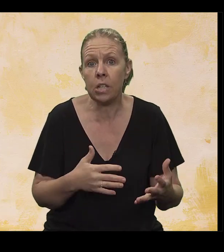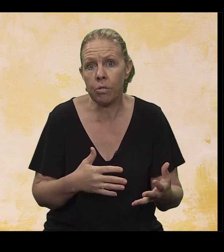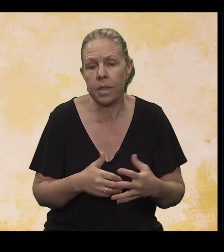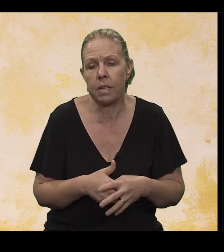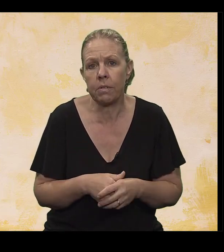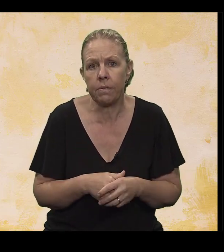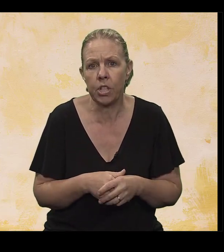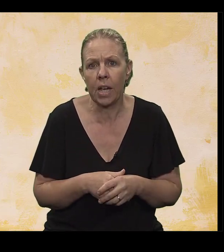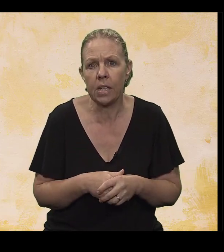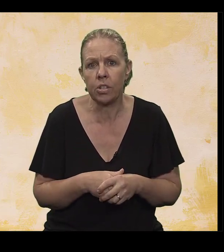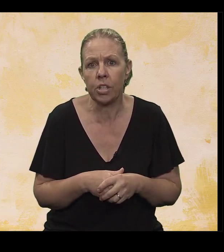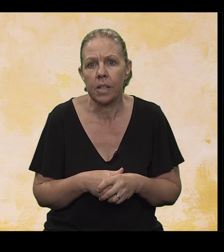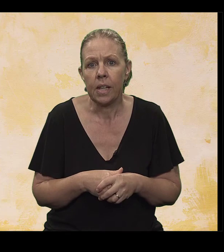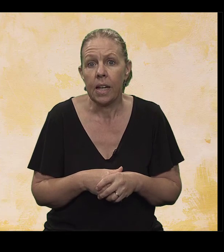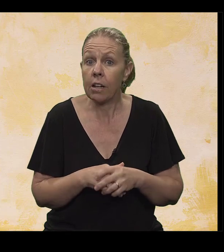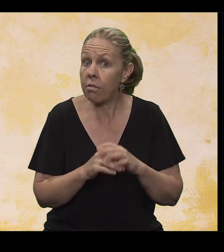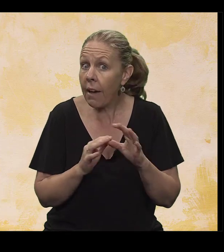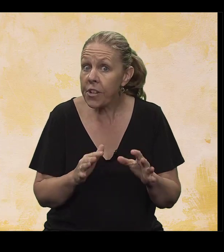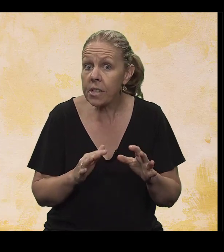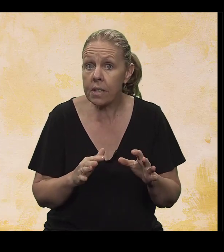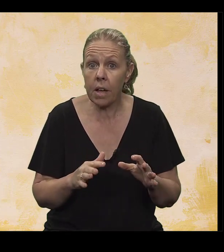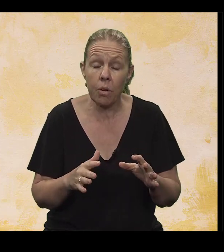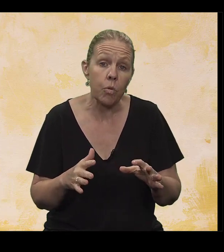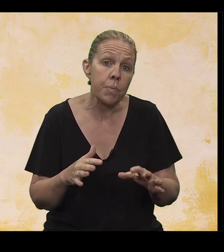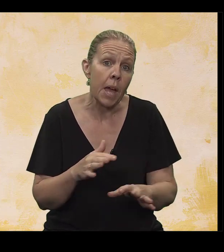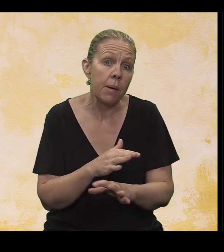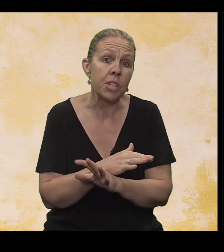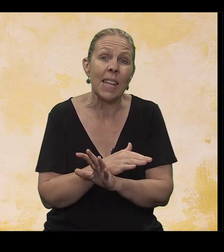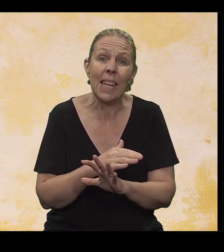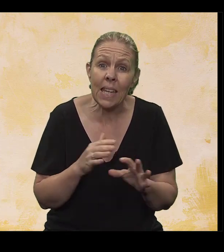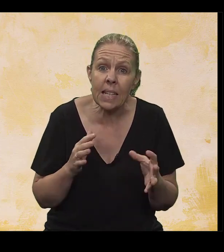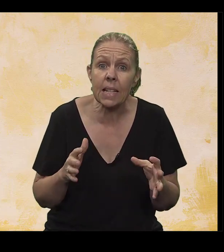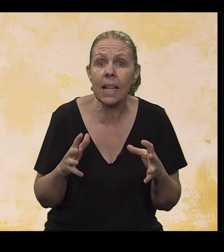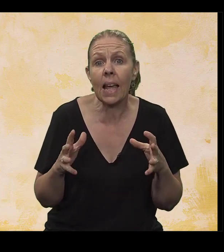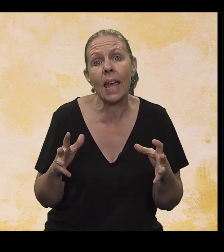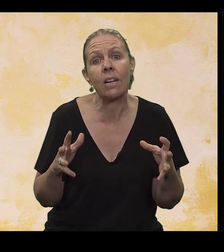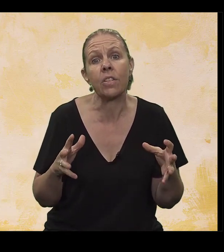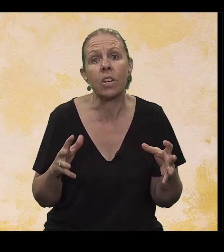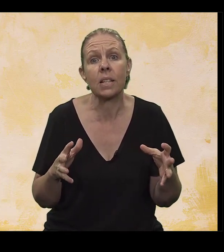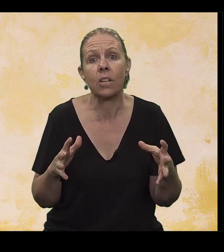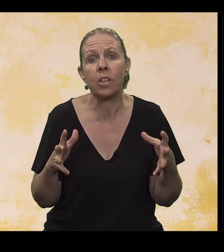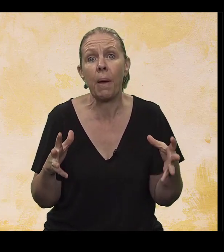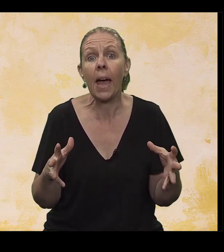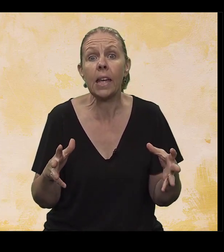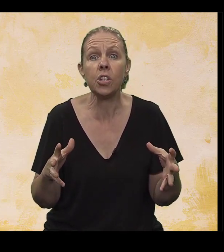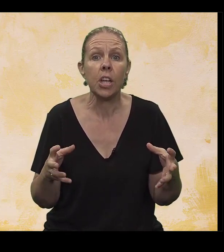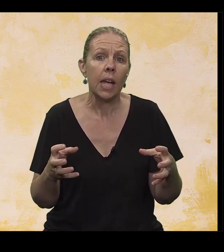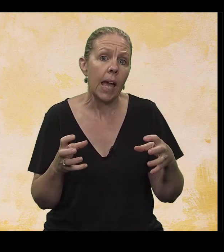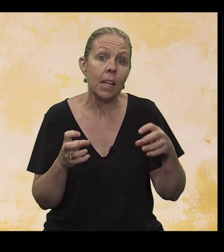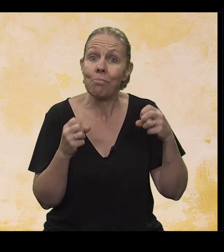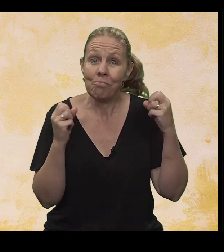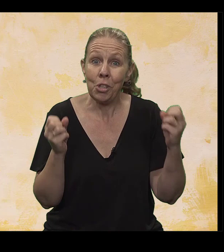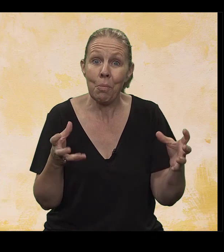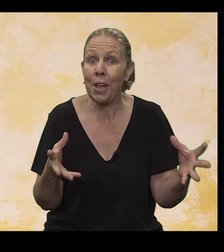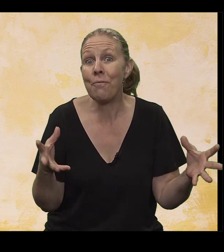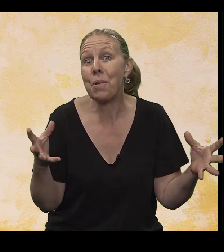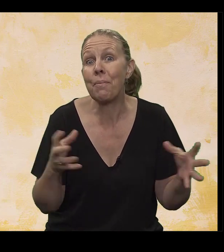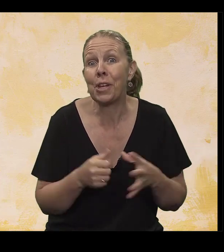your theory of change. A graphic designer will be able to easily lay it out nicely on the page, and you might even be able to get